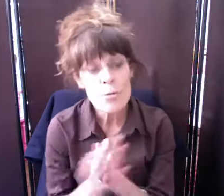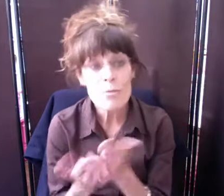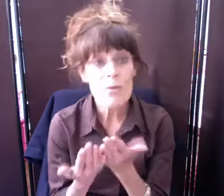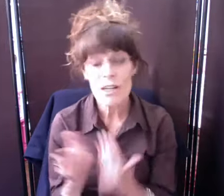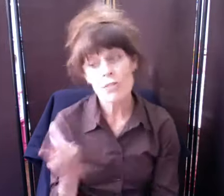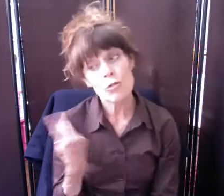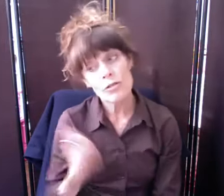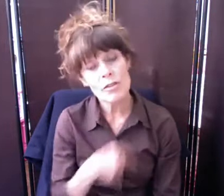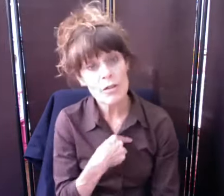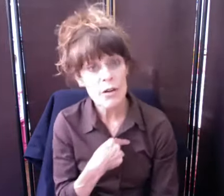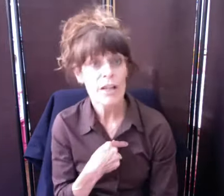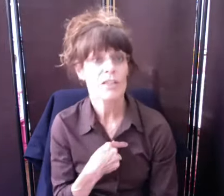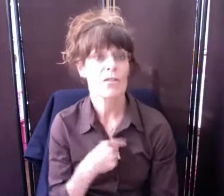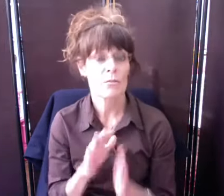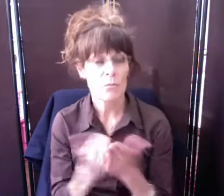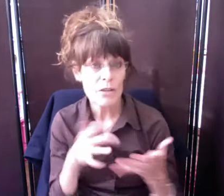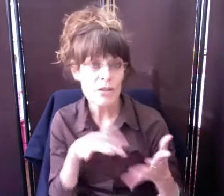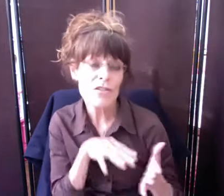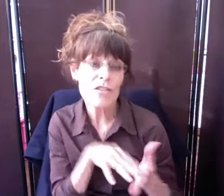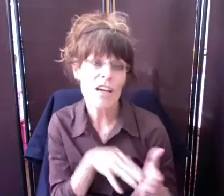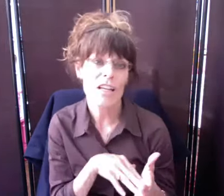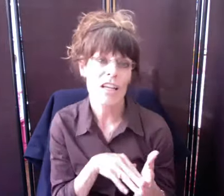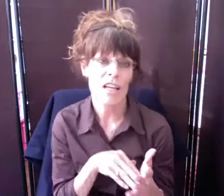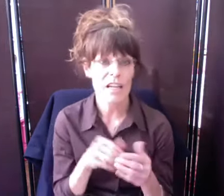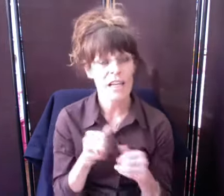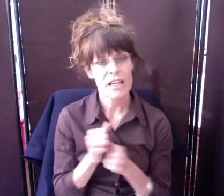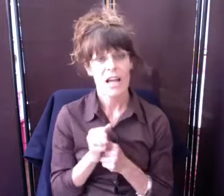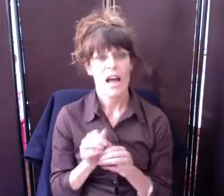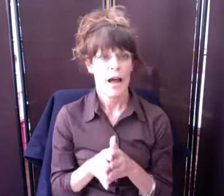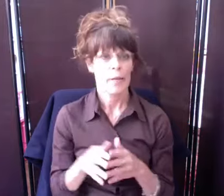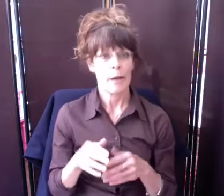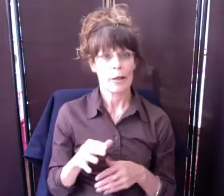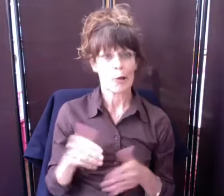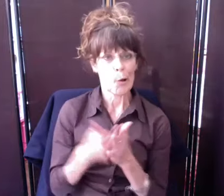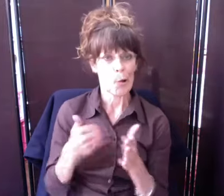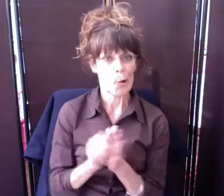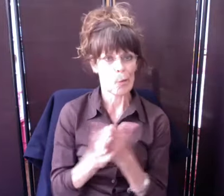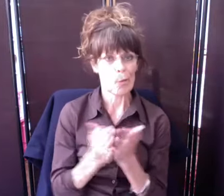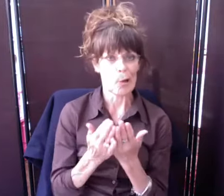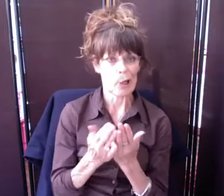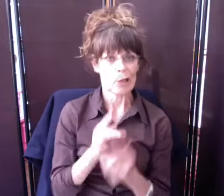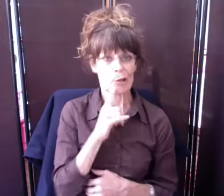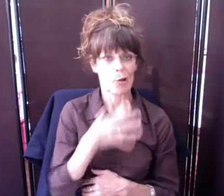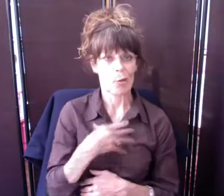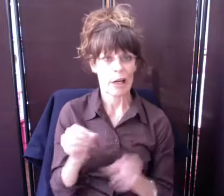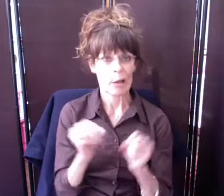sitting in between two girls that I don't know, and I open up my brand new book that's like so white, and